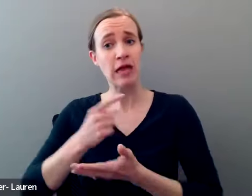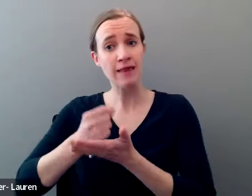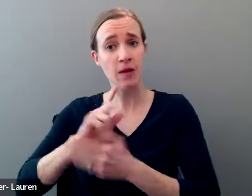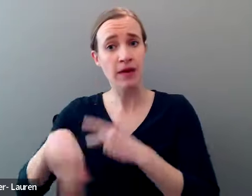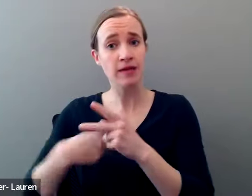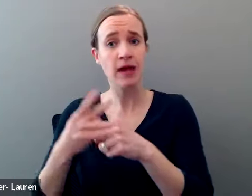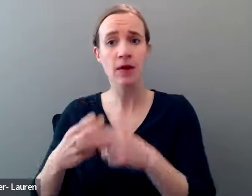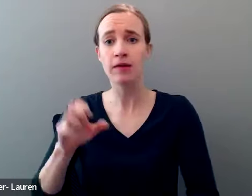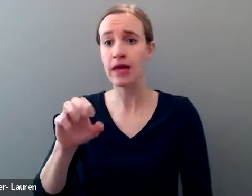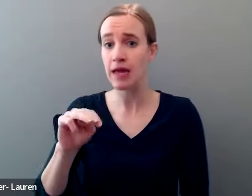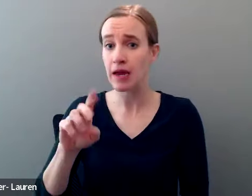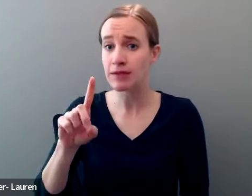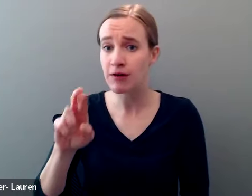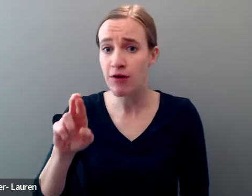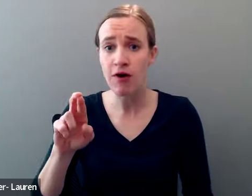that, as well as art.